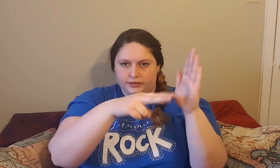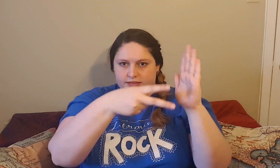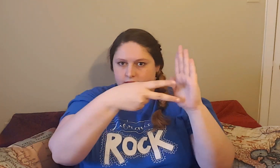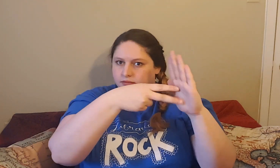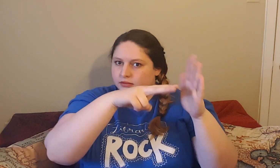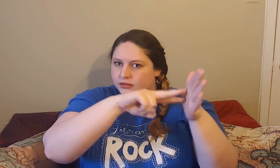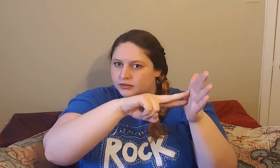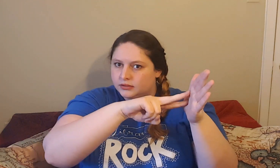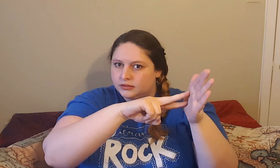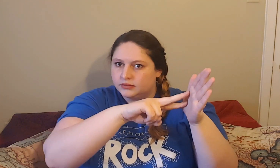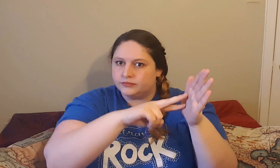twist.